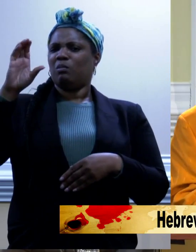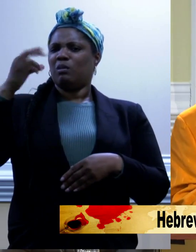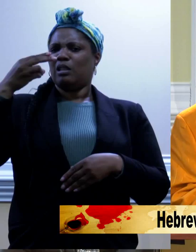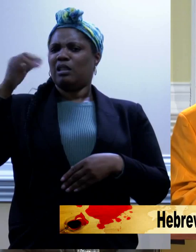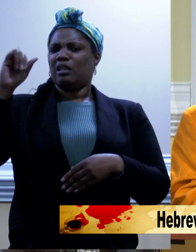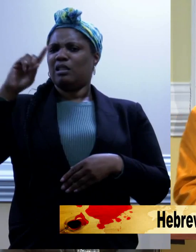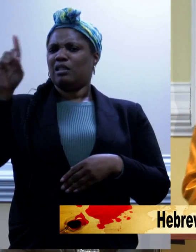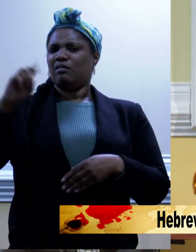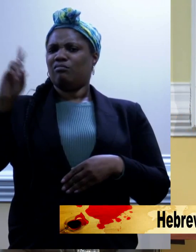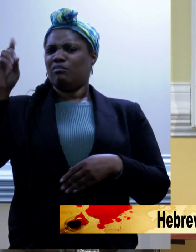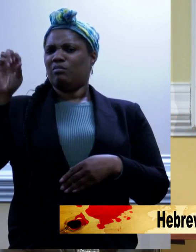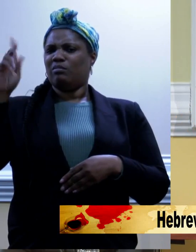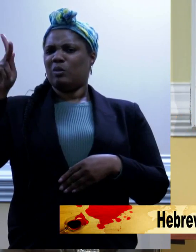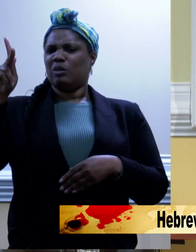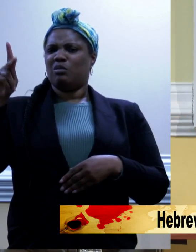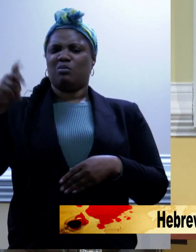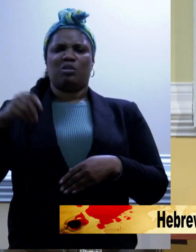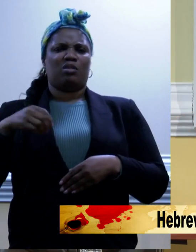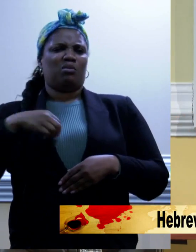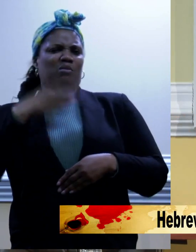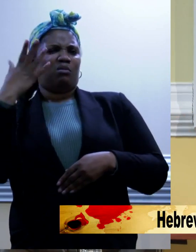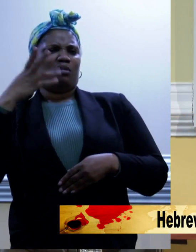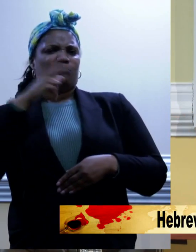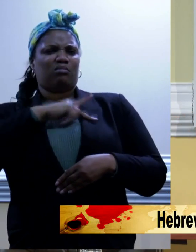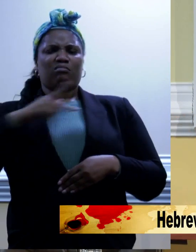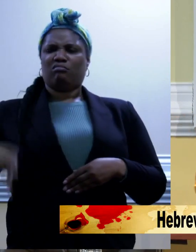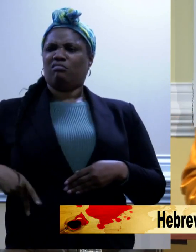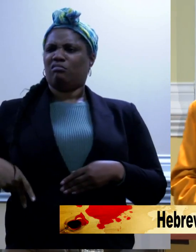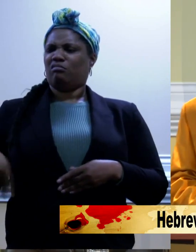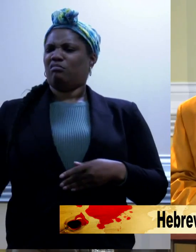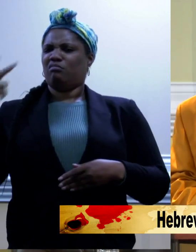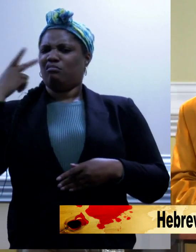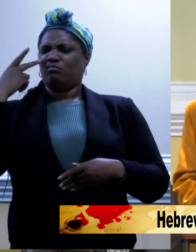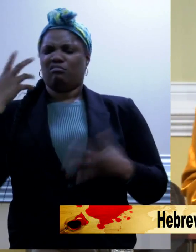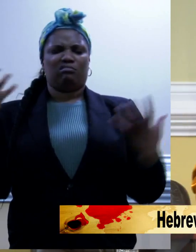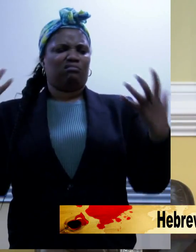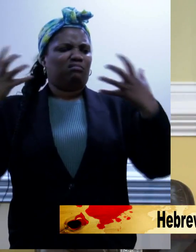Well, let's see if this backs this up.